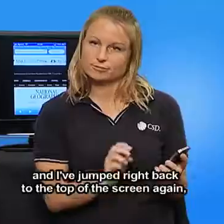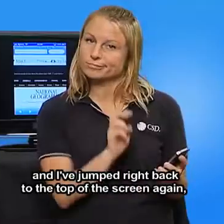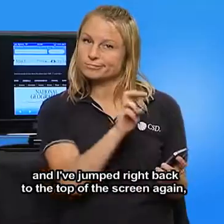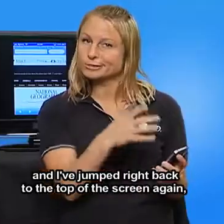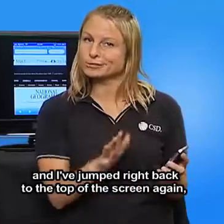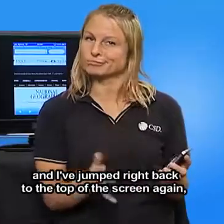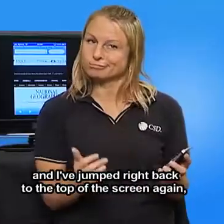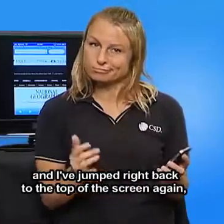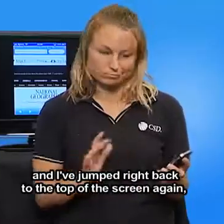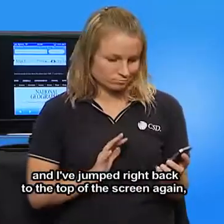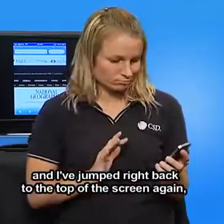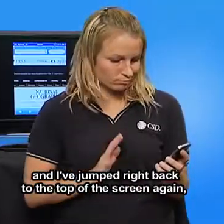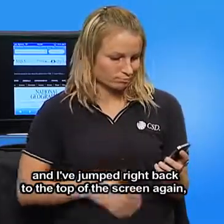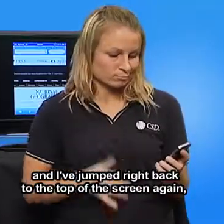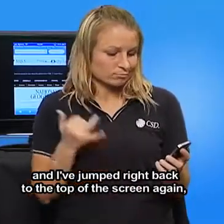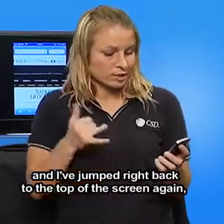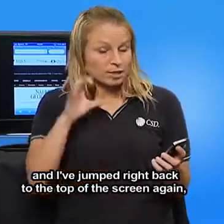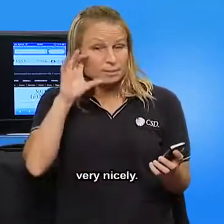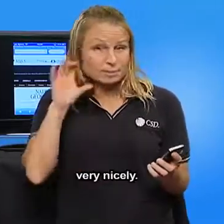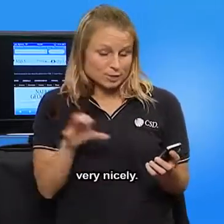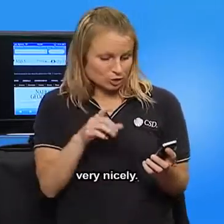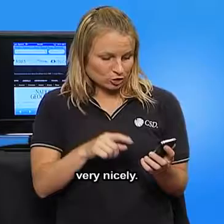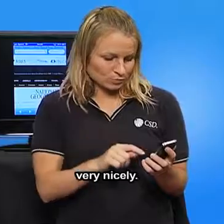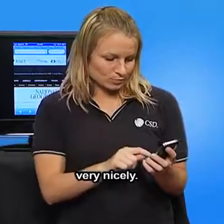and I've jumped right back to the top of the screen again, very nicely.